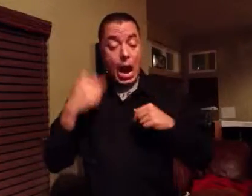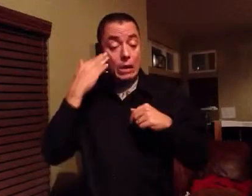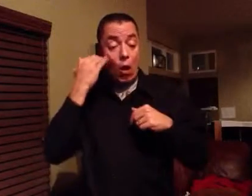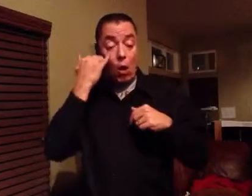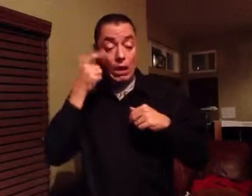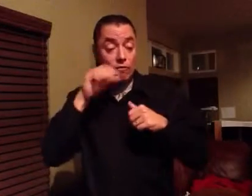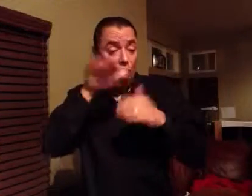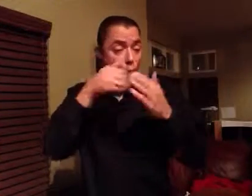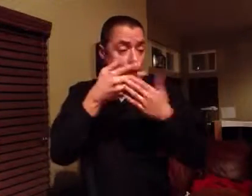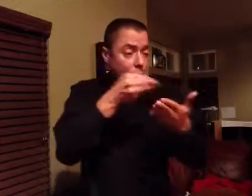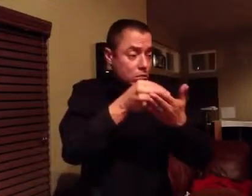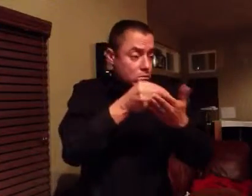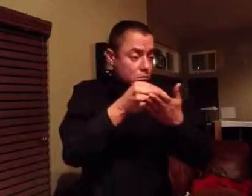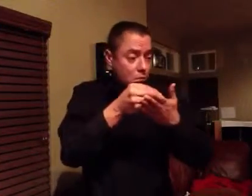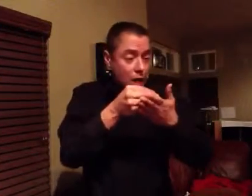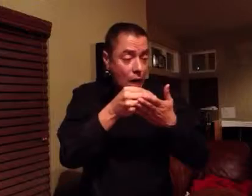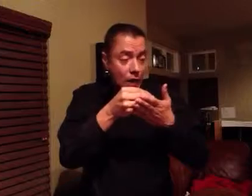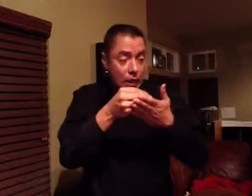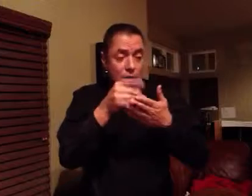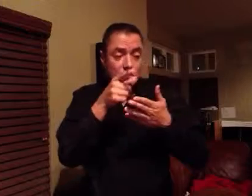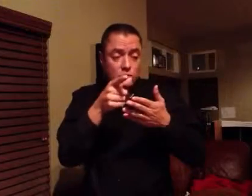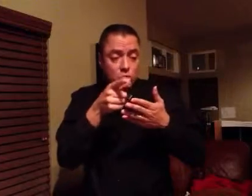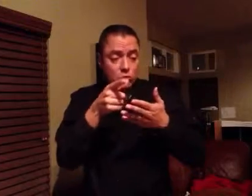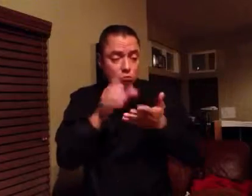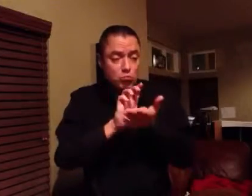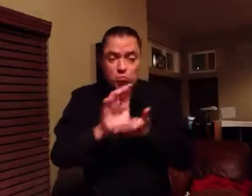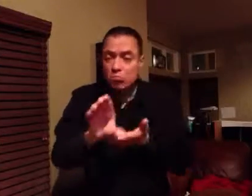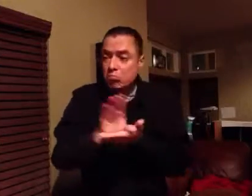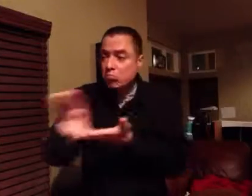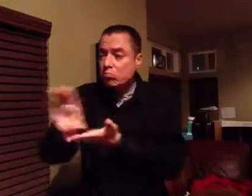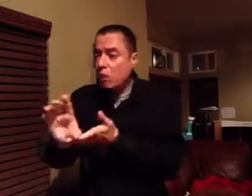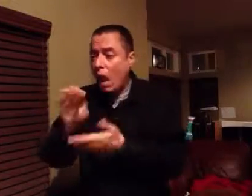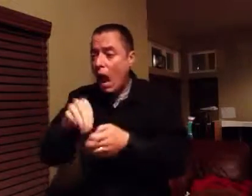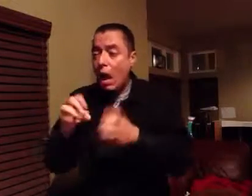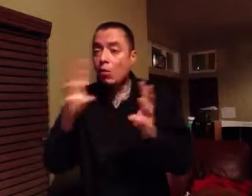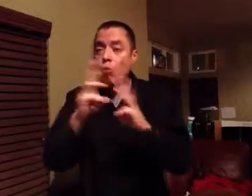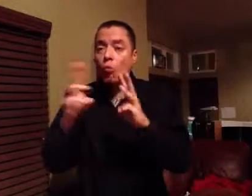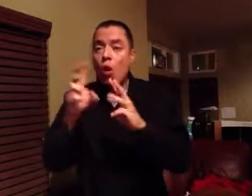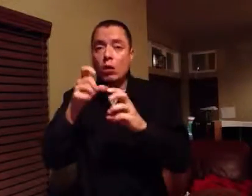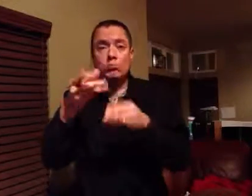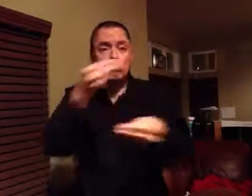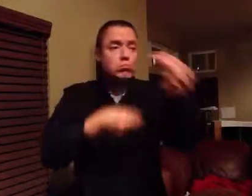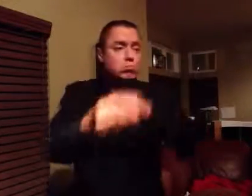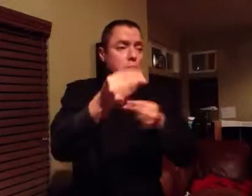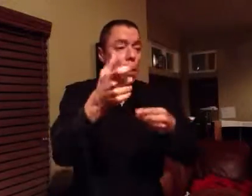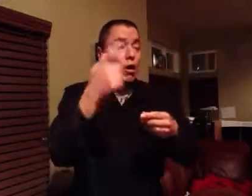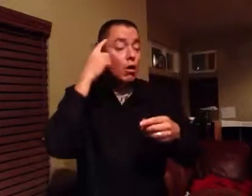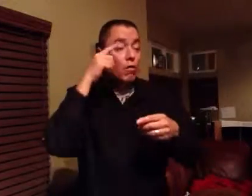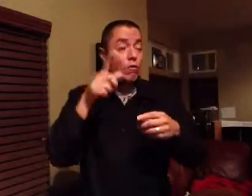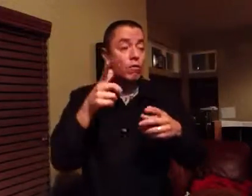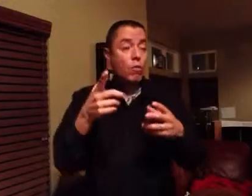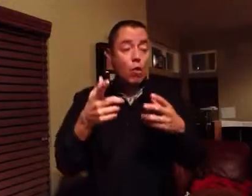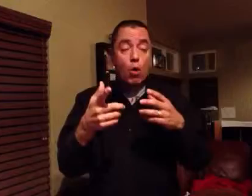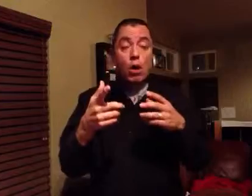on finding environmental answers, ending poverty, and finding treaties. What a wonderful place this earth would be.